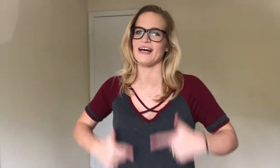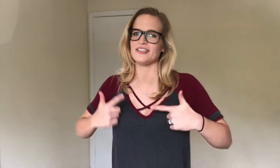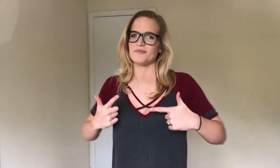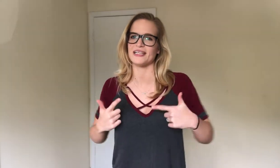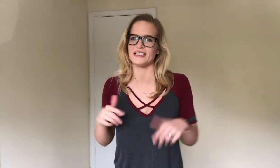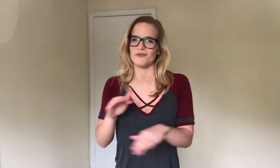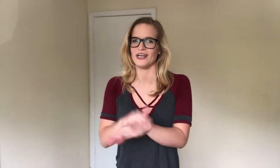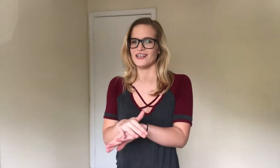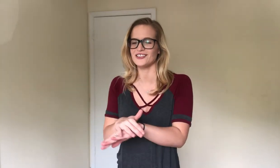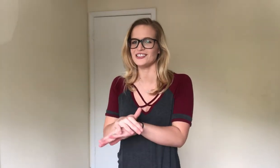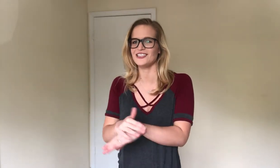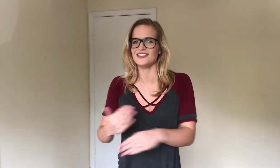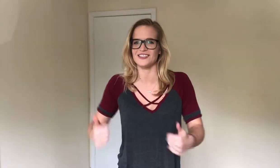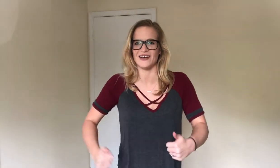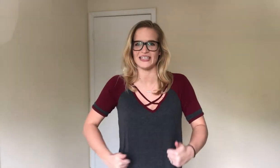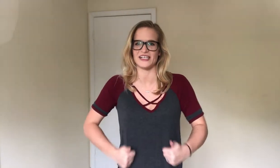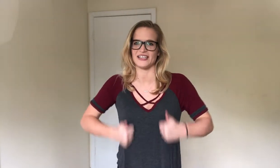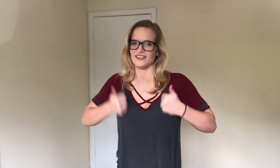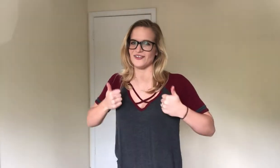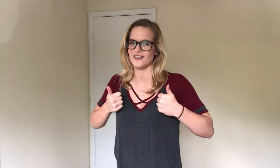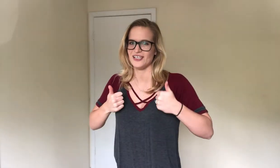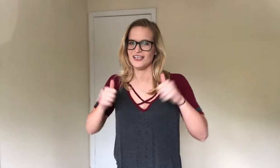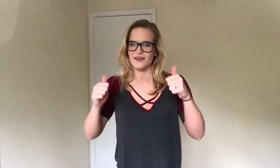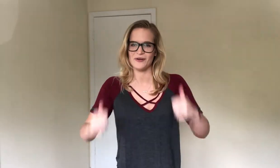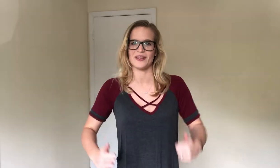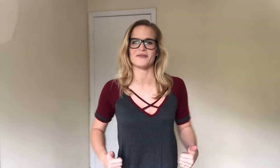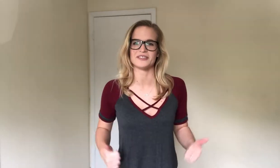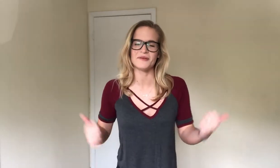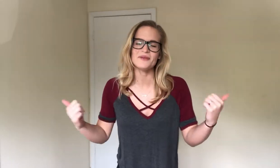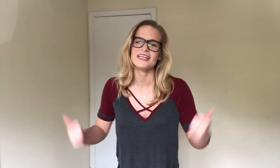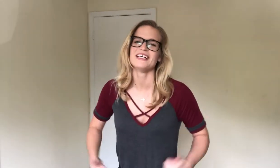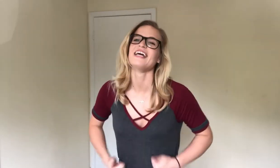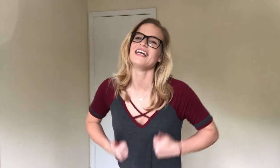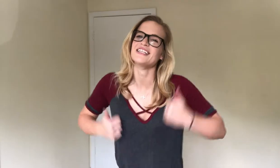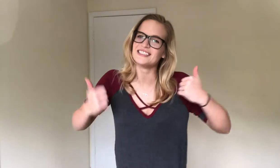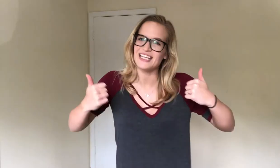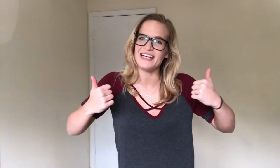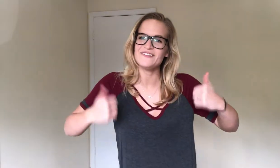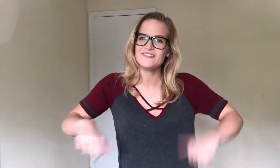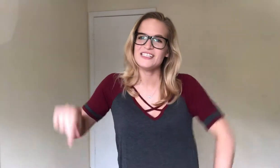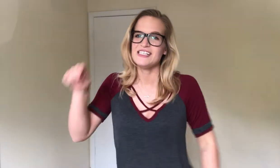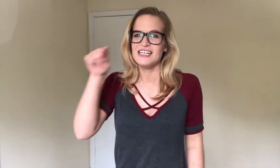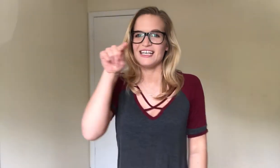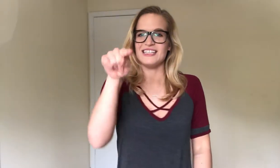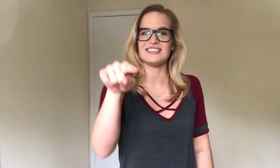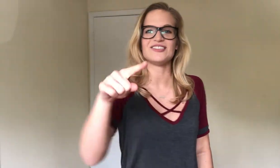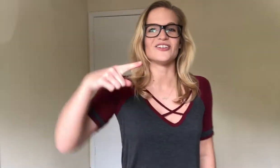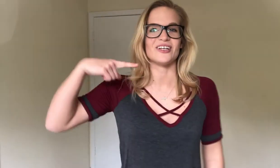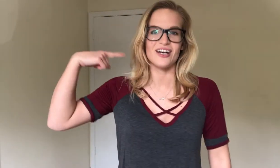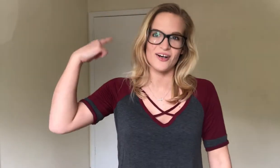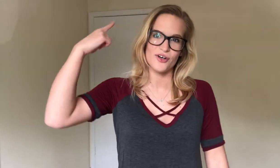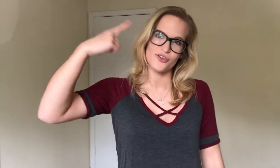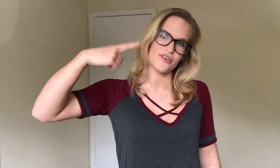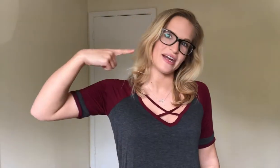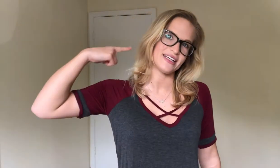L's, but that's more English-y. So I try to do it with thumbs up. In this life. Is your crazy.